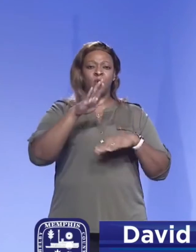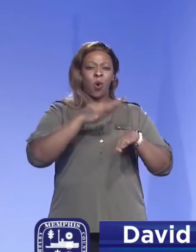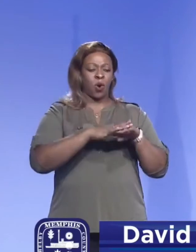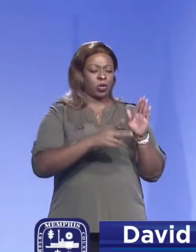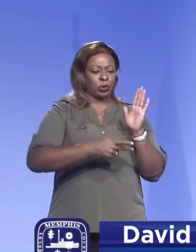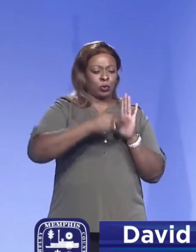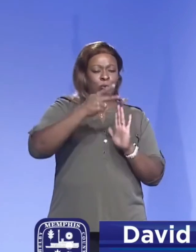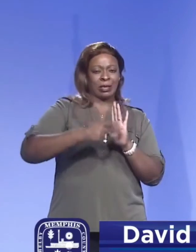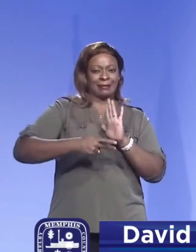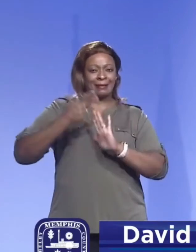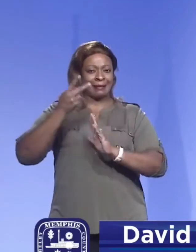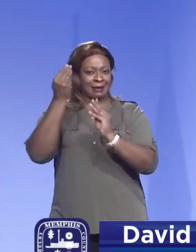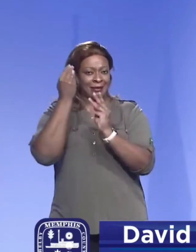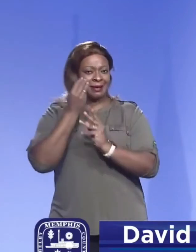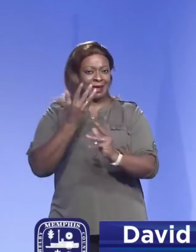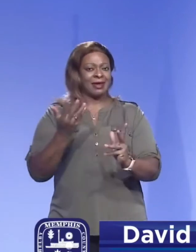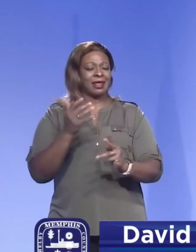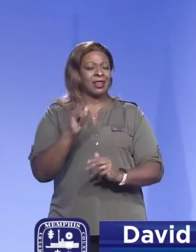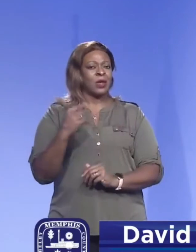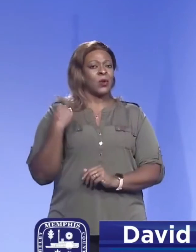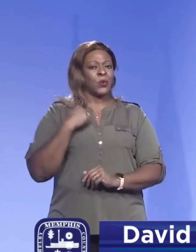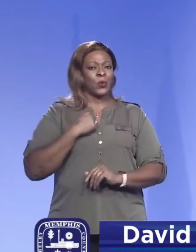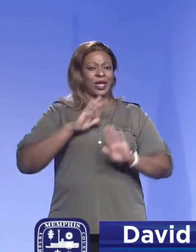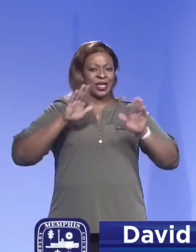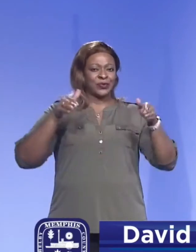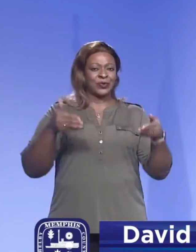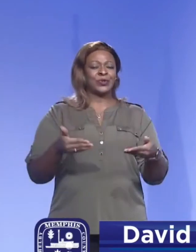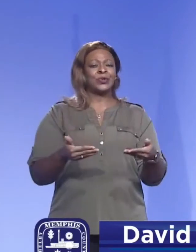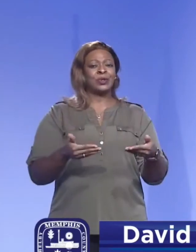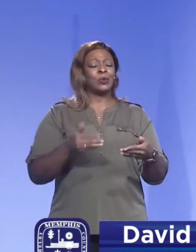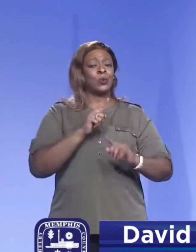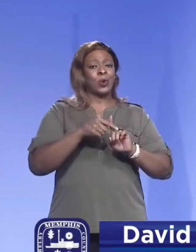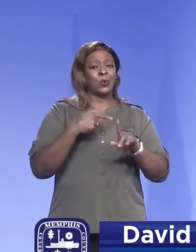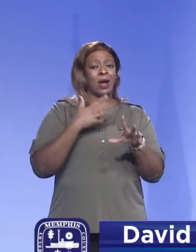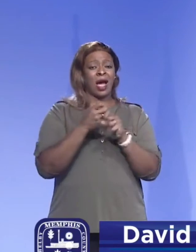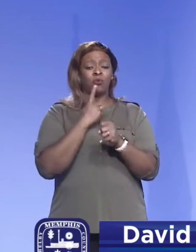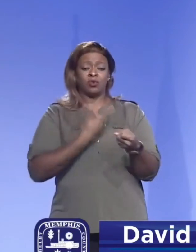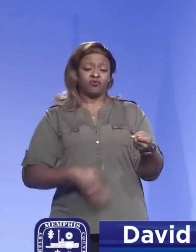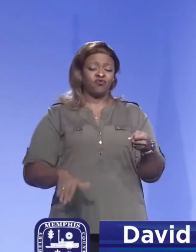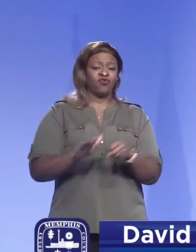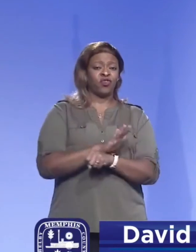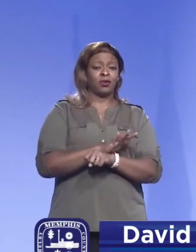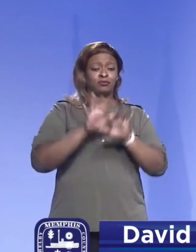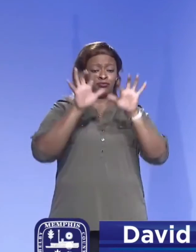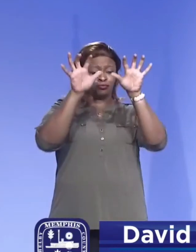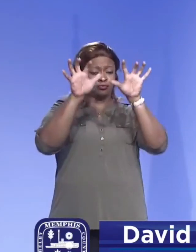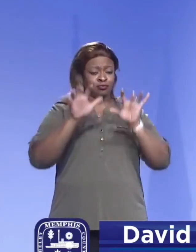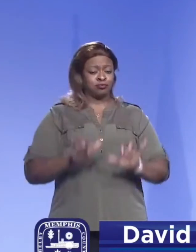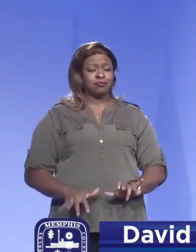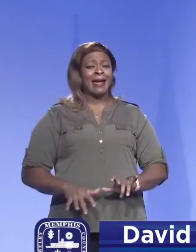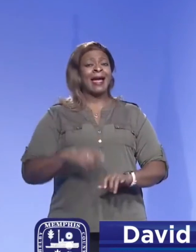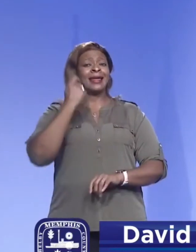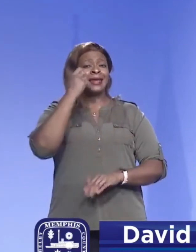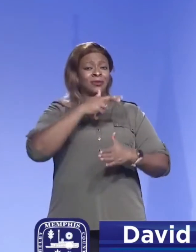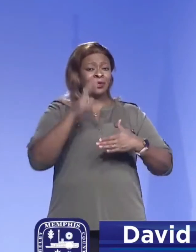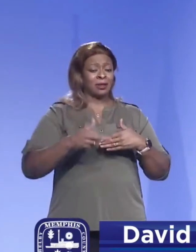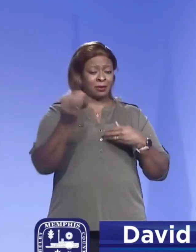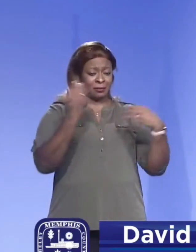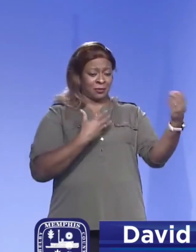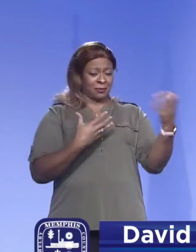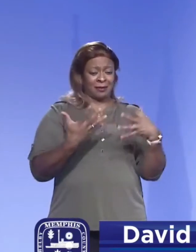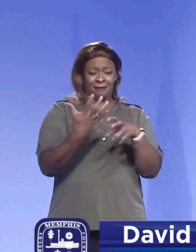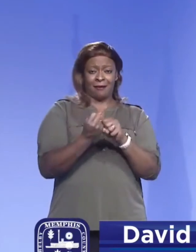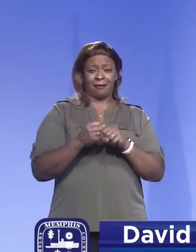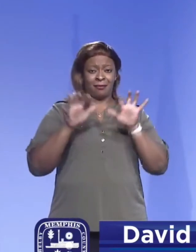of data that we introduced once we got a fuller data set of test results. And